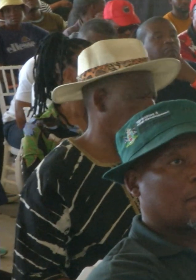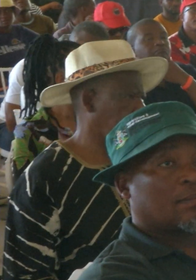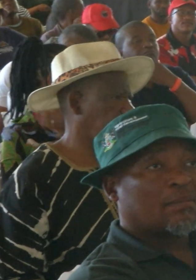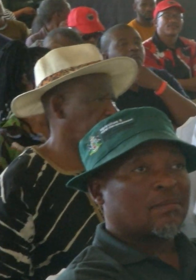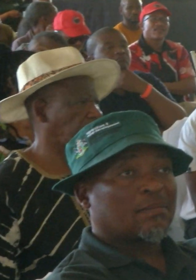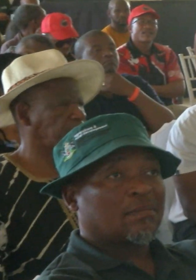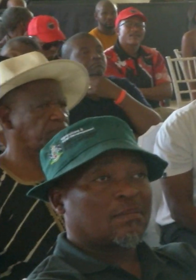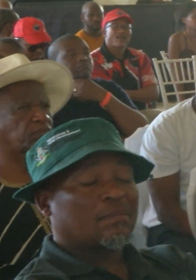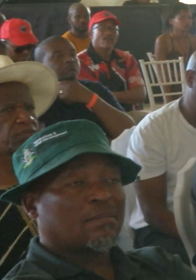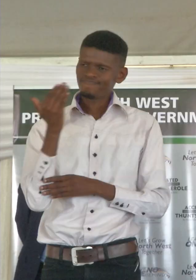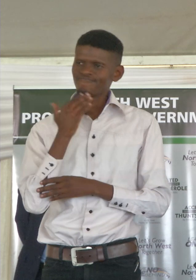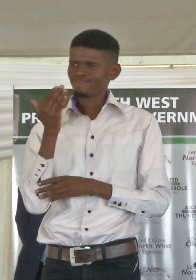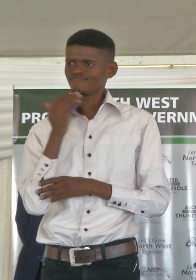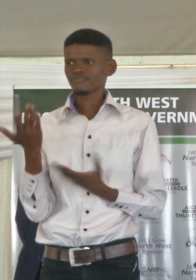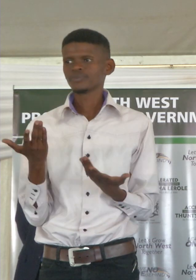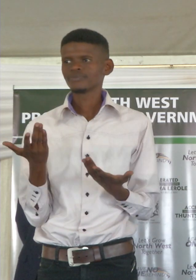rea leleboh.